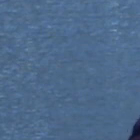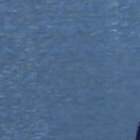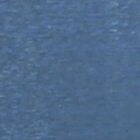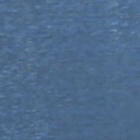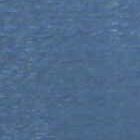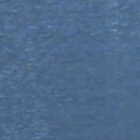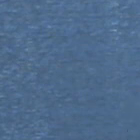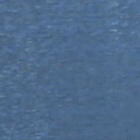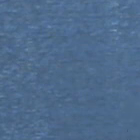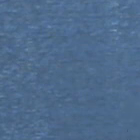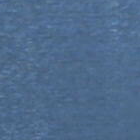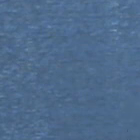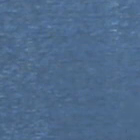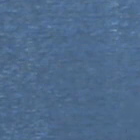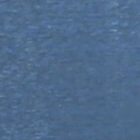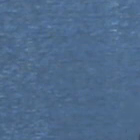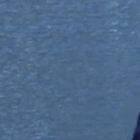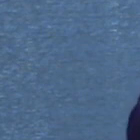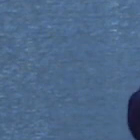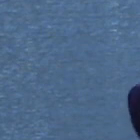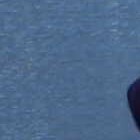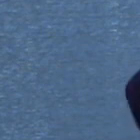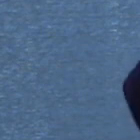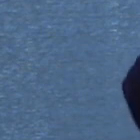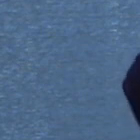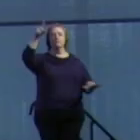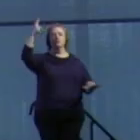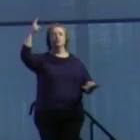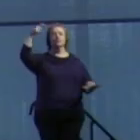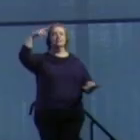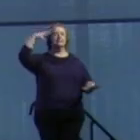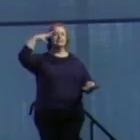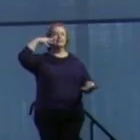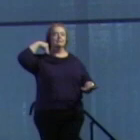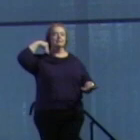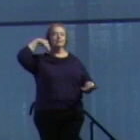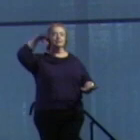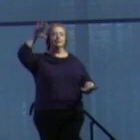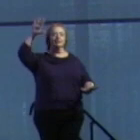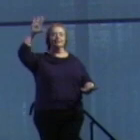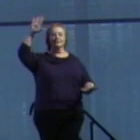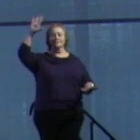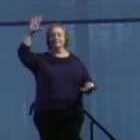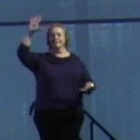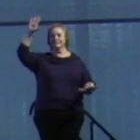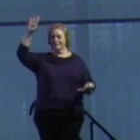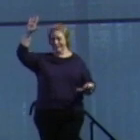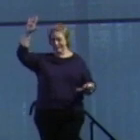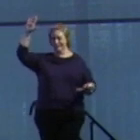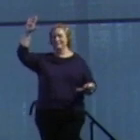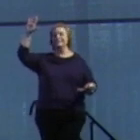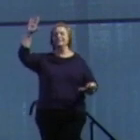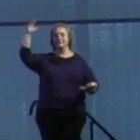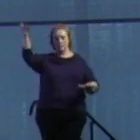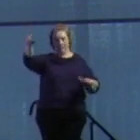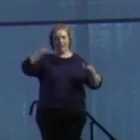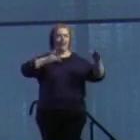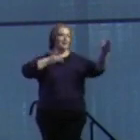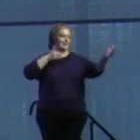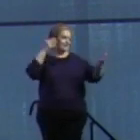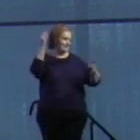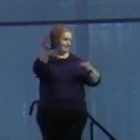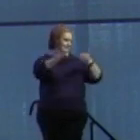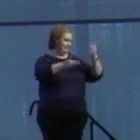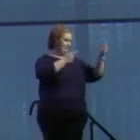to rise into the air if this is your first time at Story Night. Yes, welcome. Thank you for